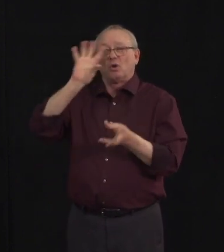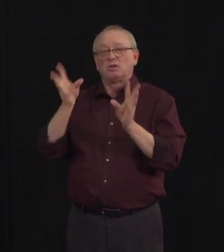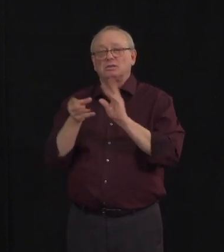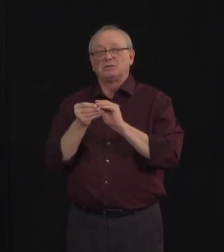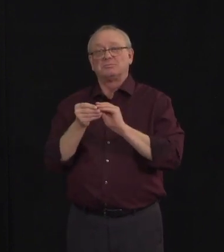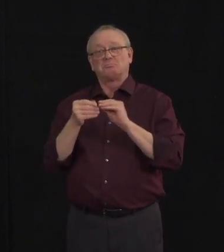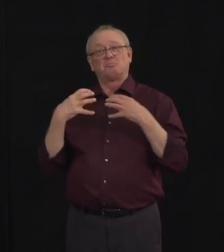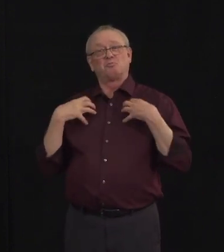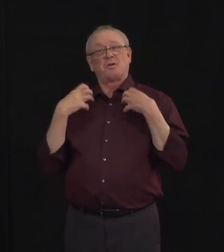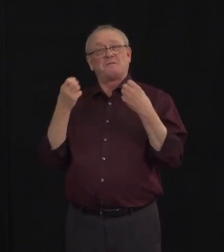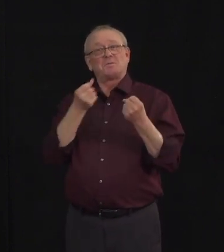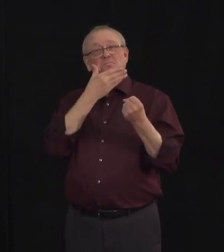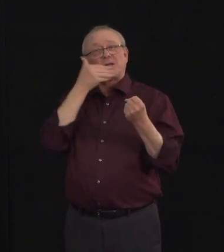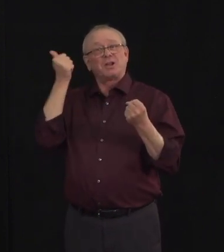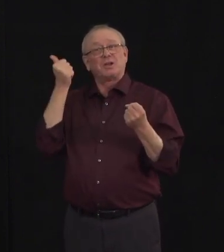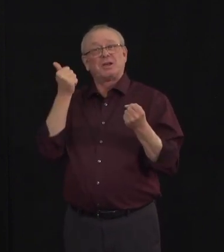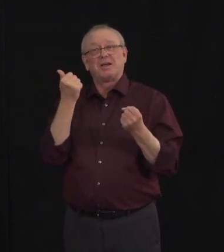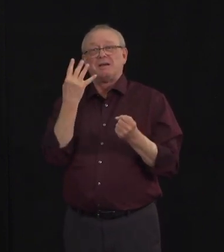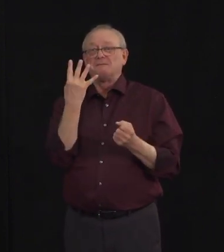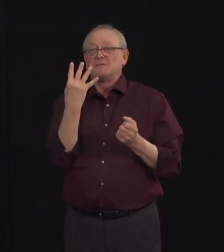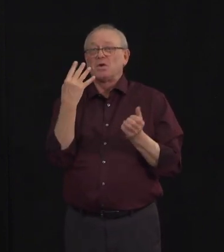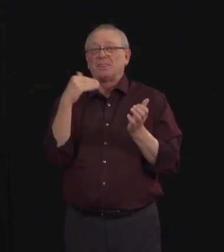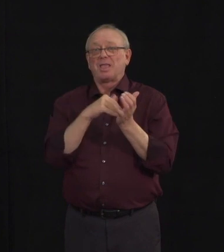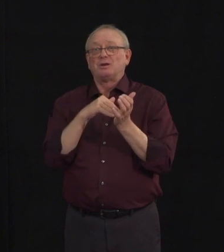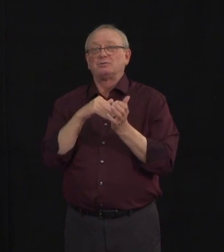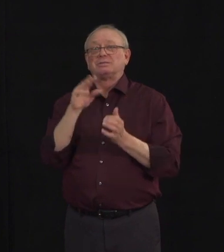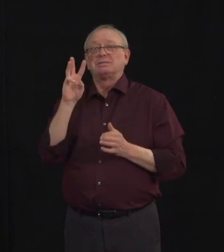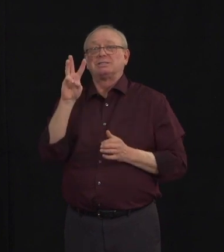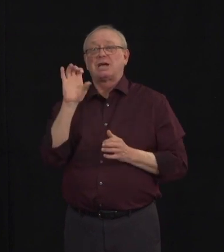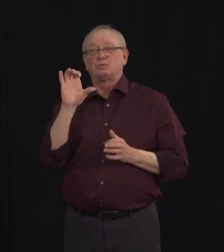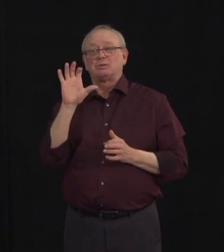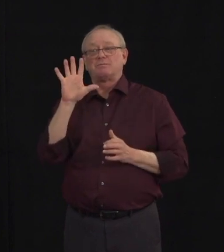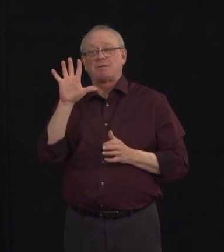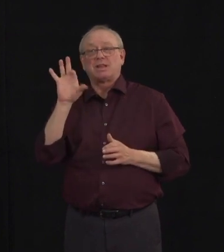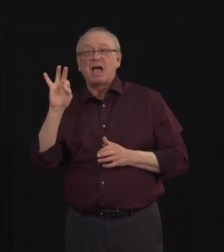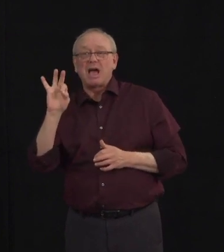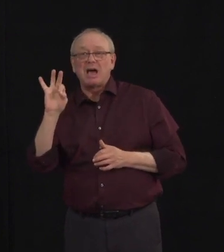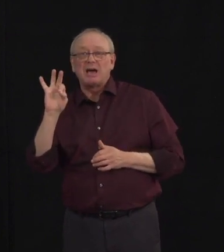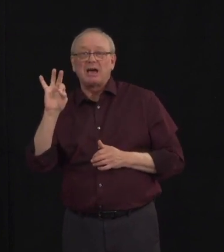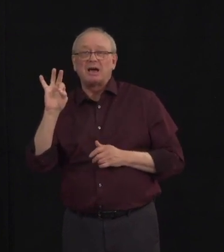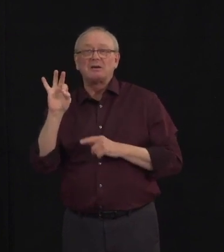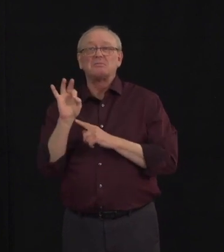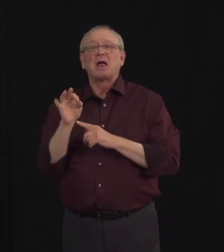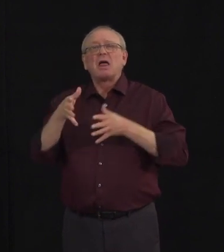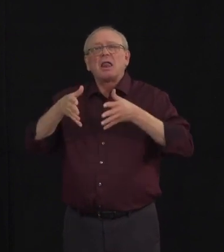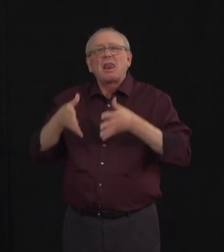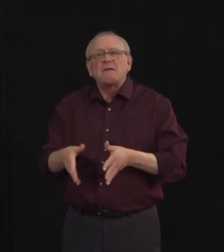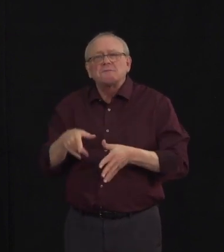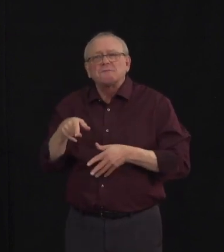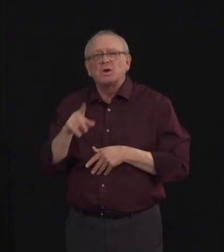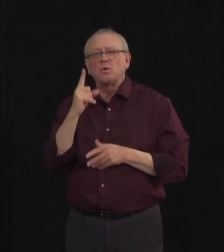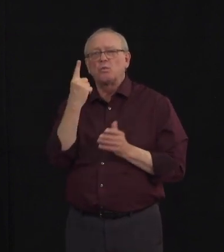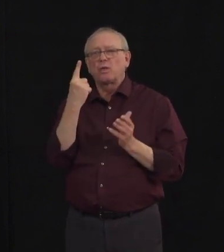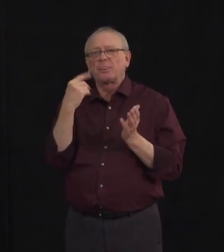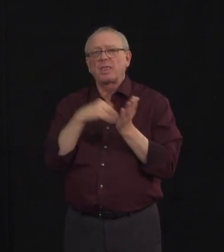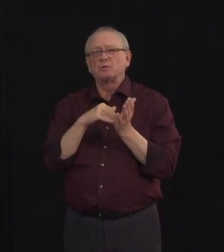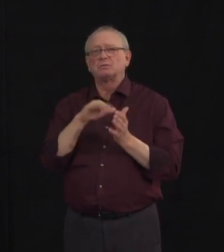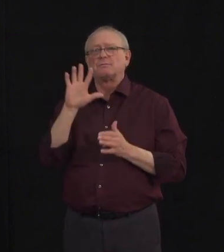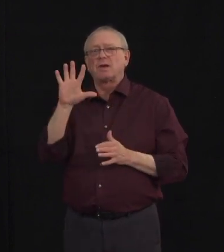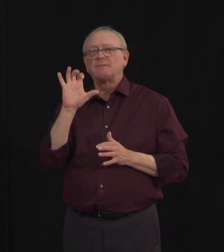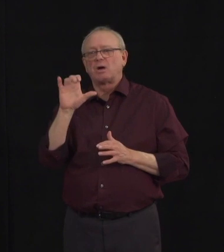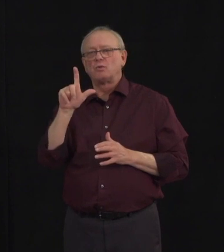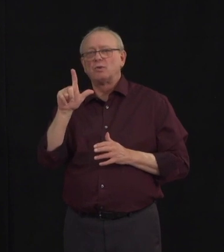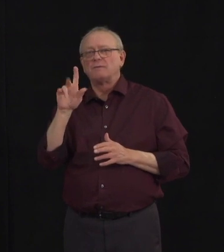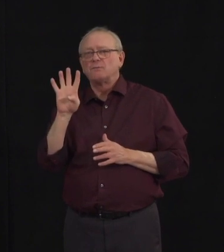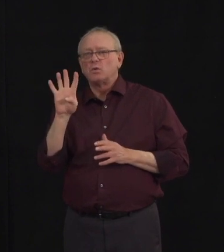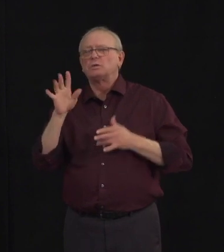4,659 people who have recovered from the virus, leaving just 1,524 active cases in Alberta.